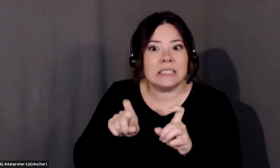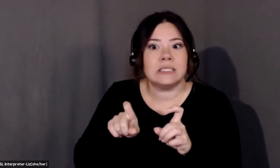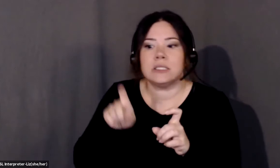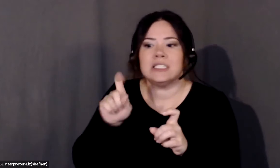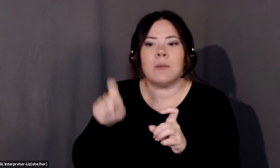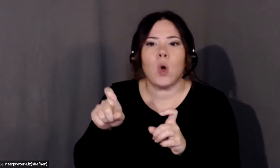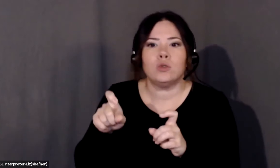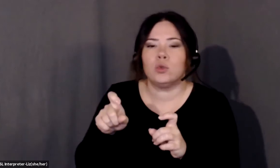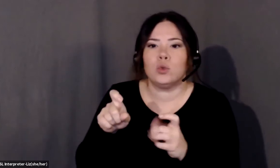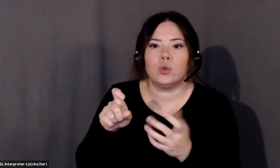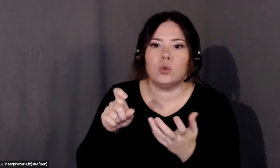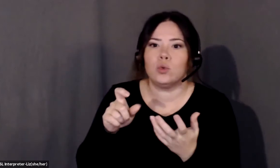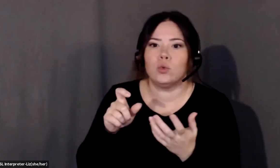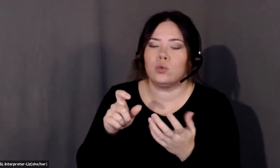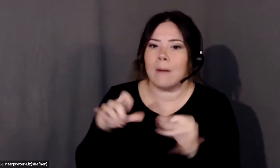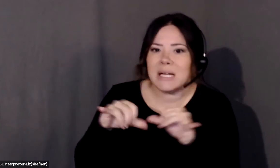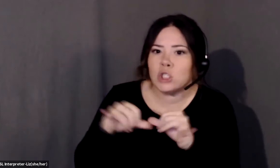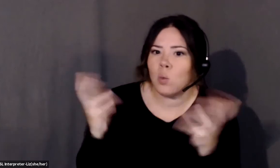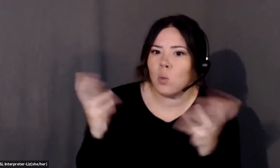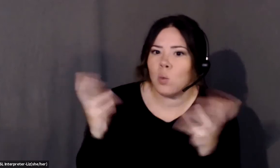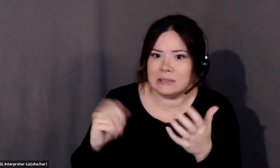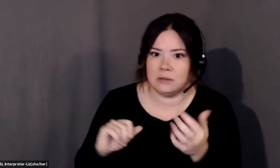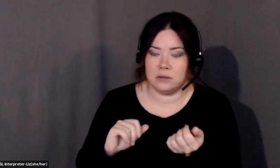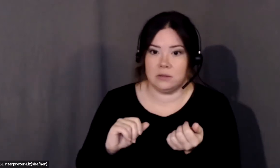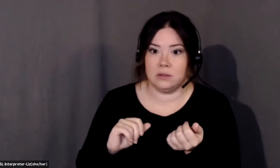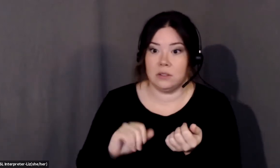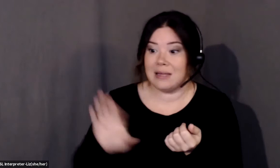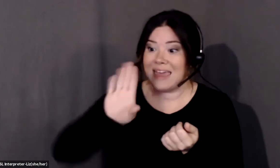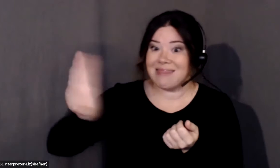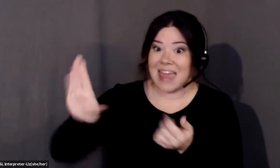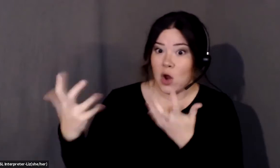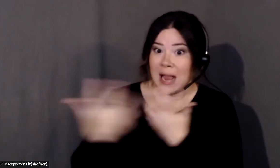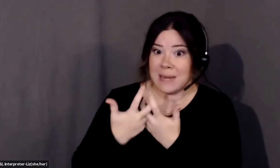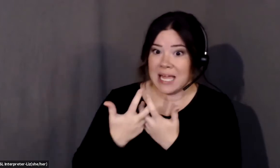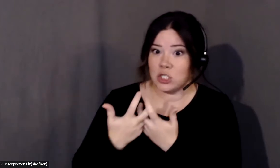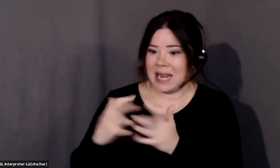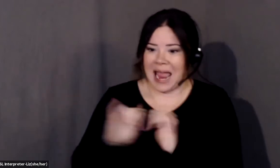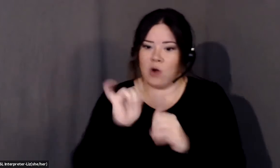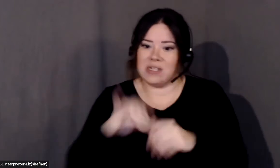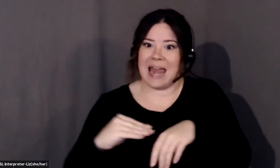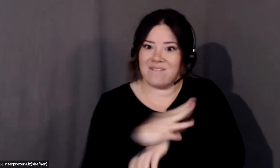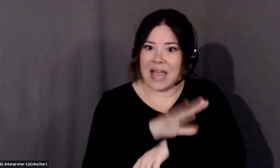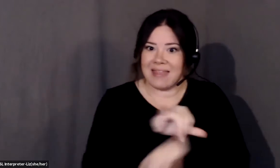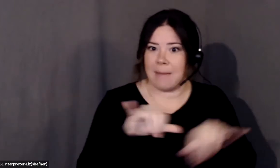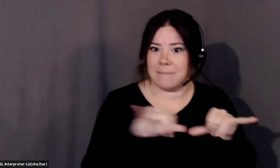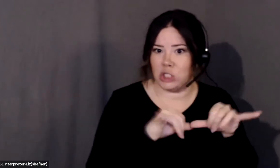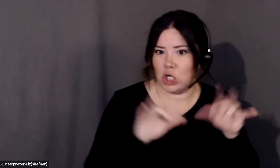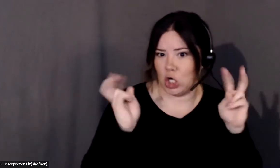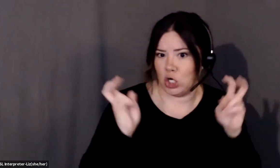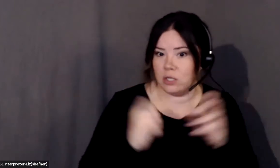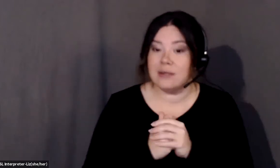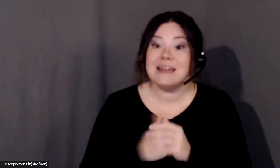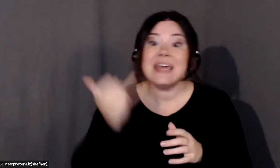And how does the requested accommodation affect or not affect this measurement? If the test is measuring